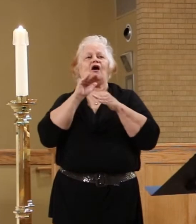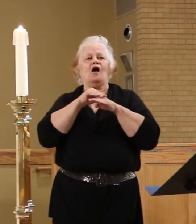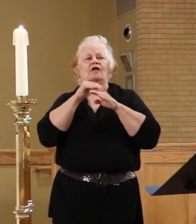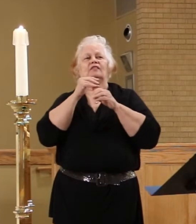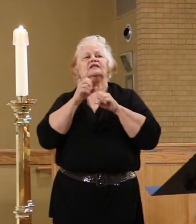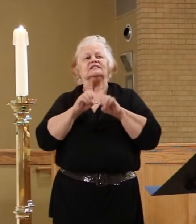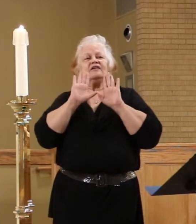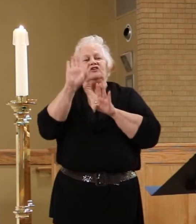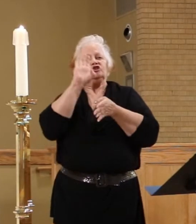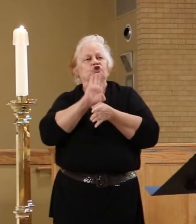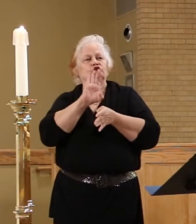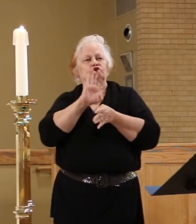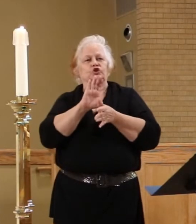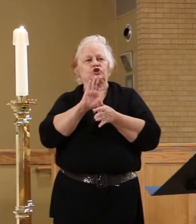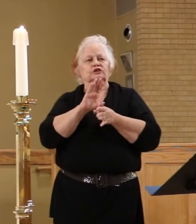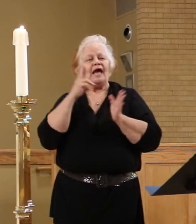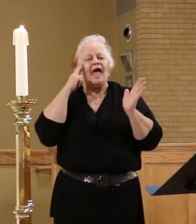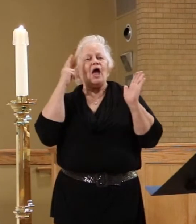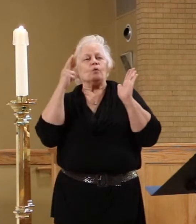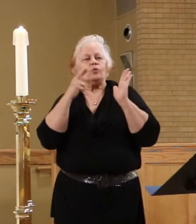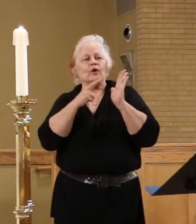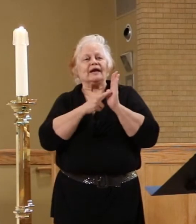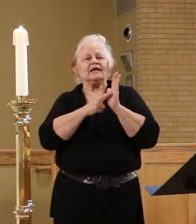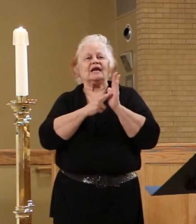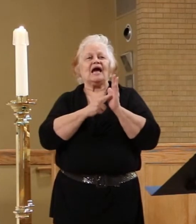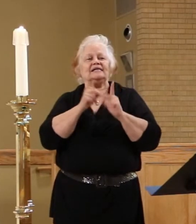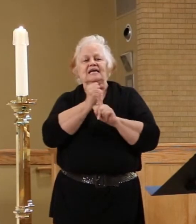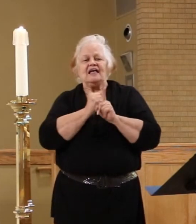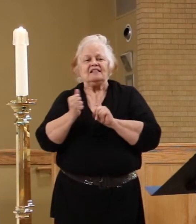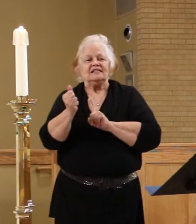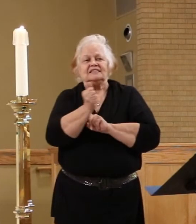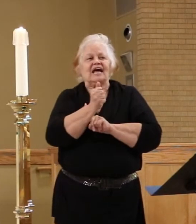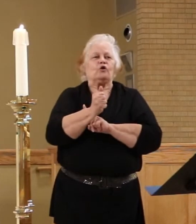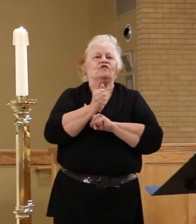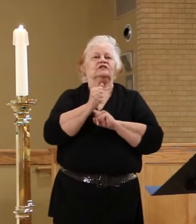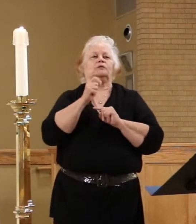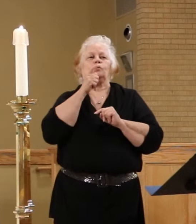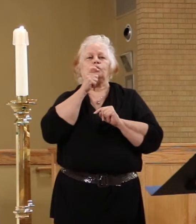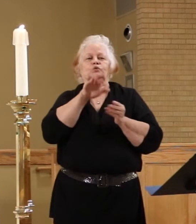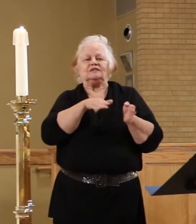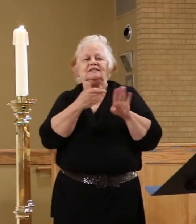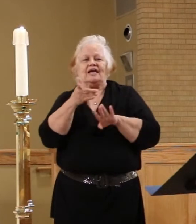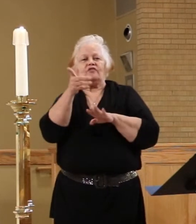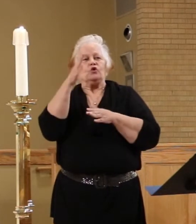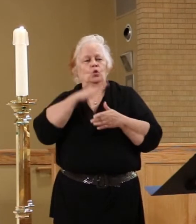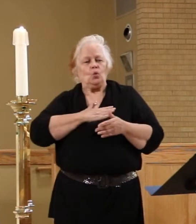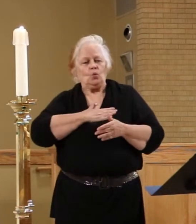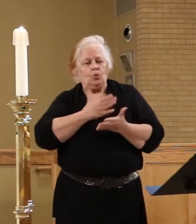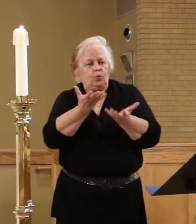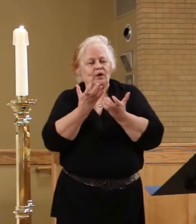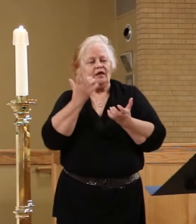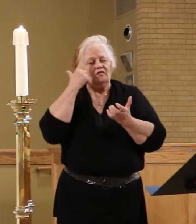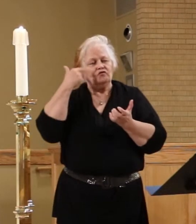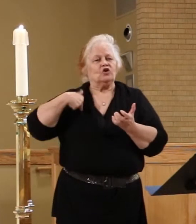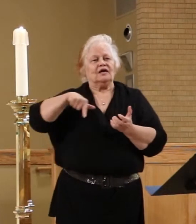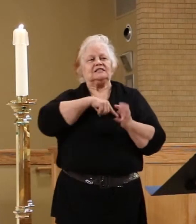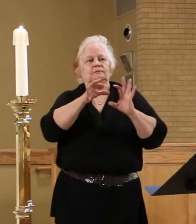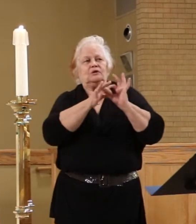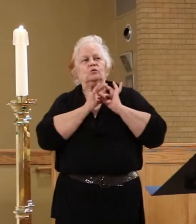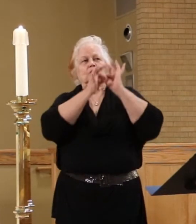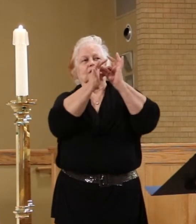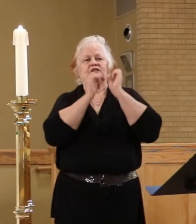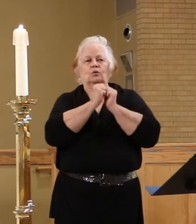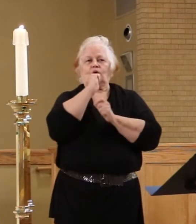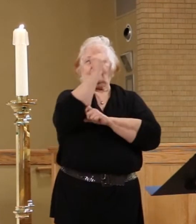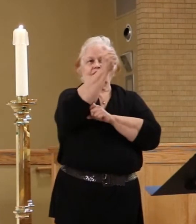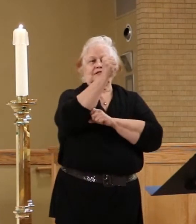oblation of your church, and recognizing the sacrificial victim by whose death you will to reconcile us to yourself, grant that we